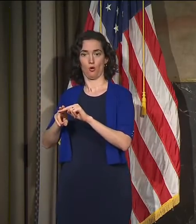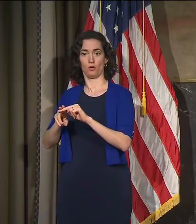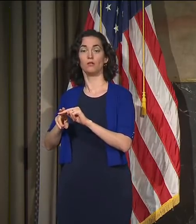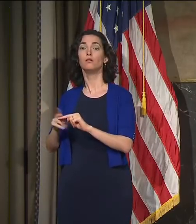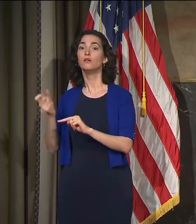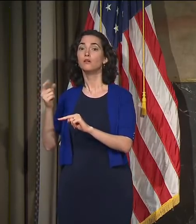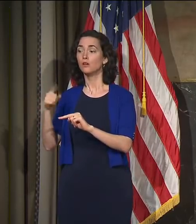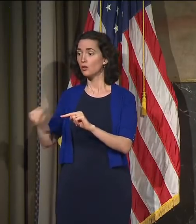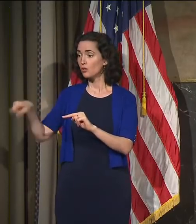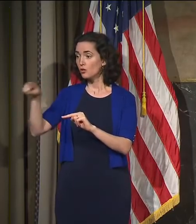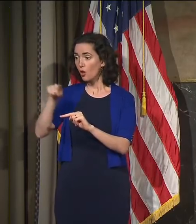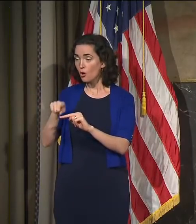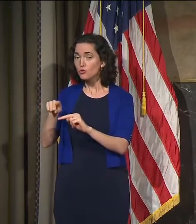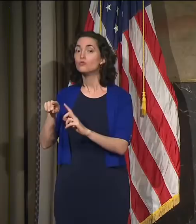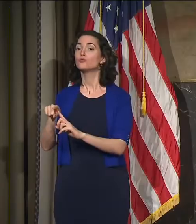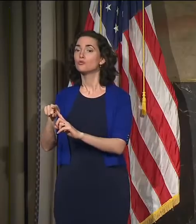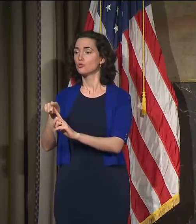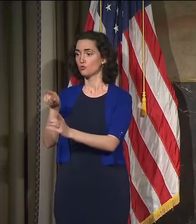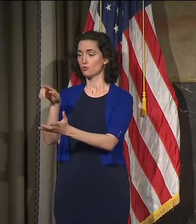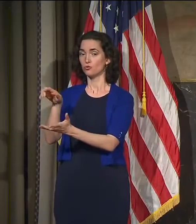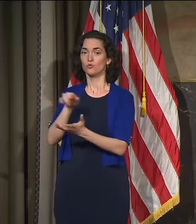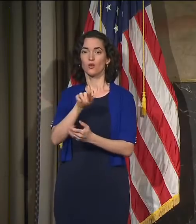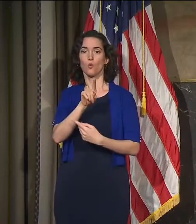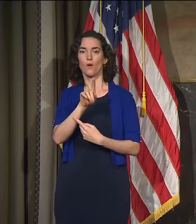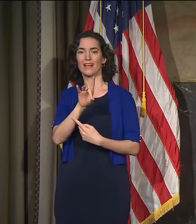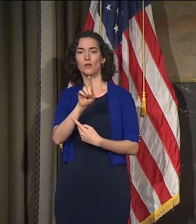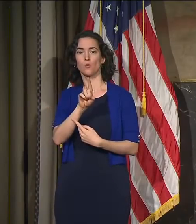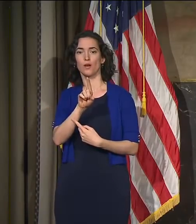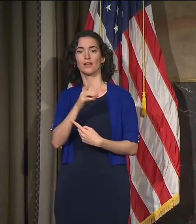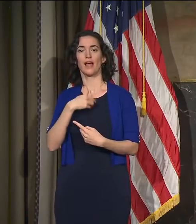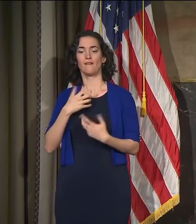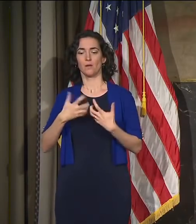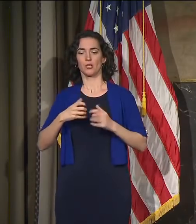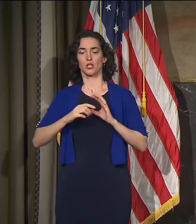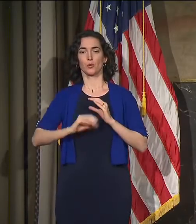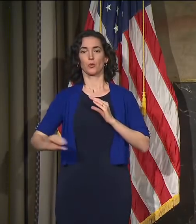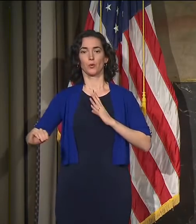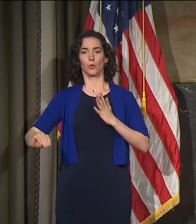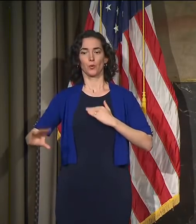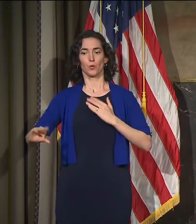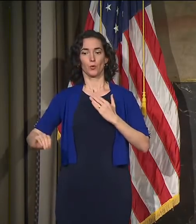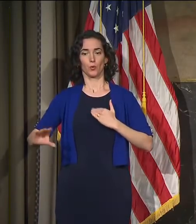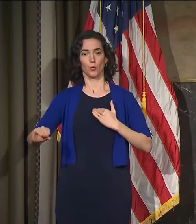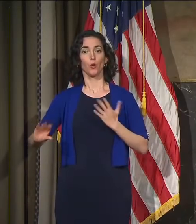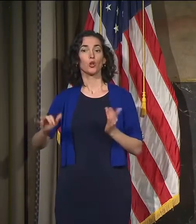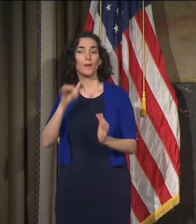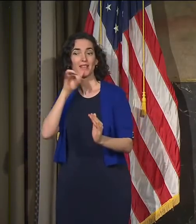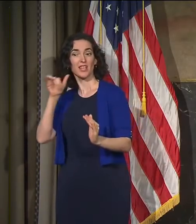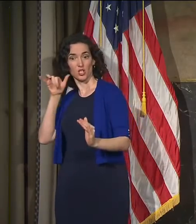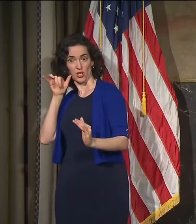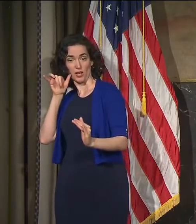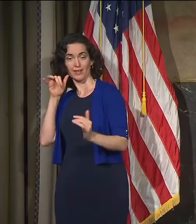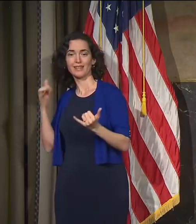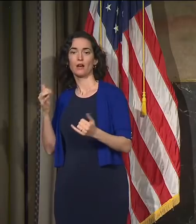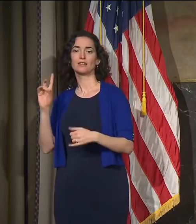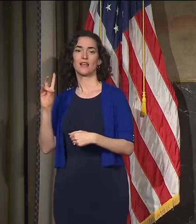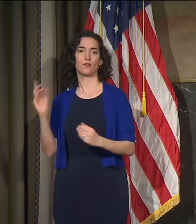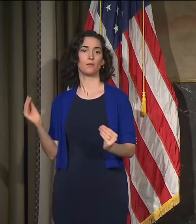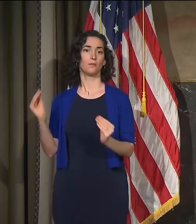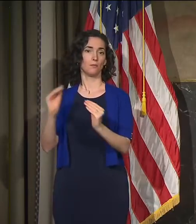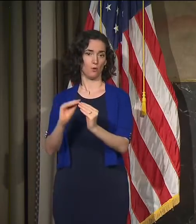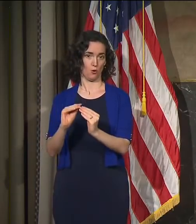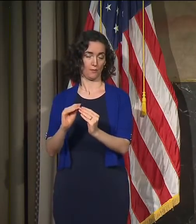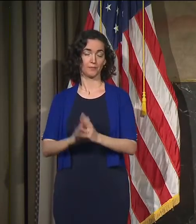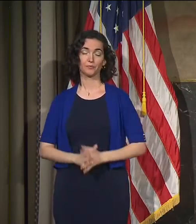those patients are on mechanical ventilators, and that's up 7 from the previous day. Very sadly, we